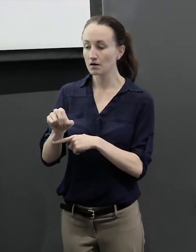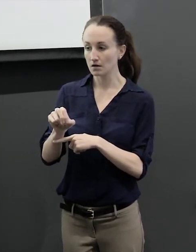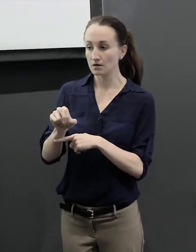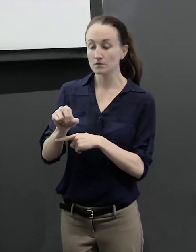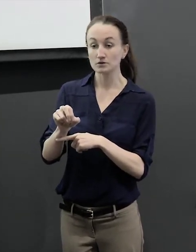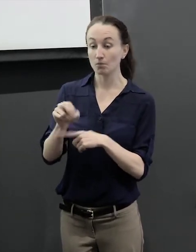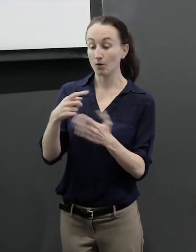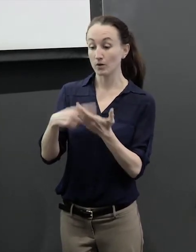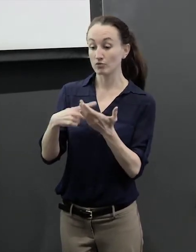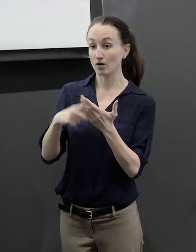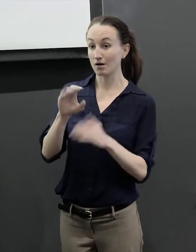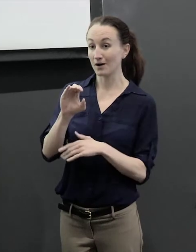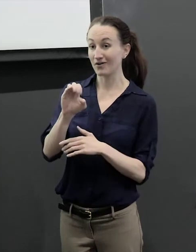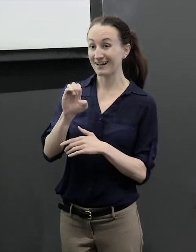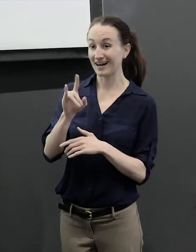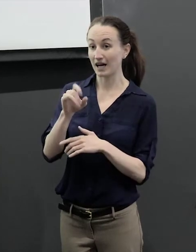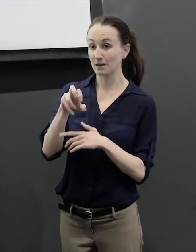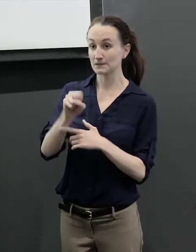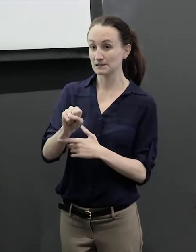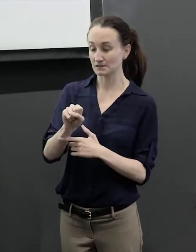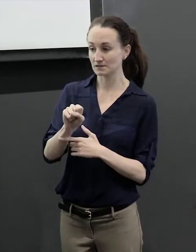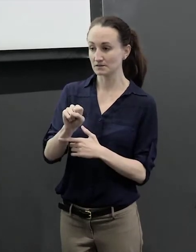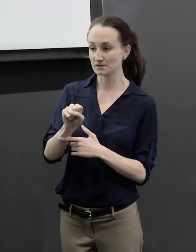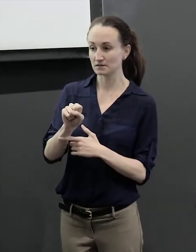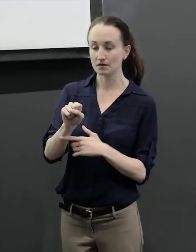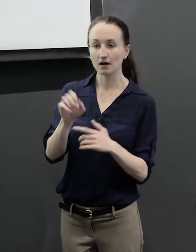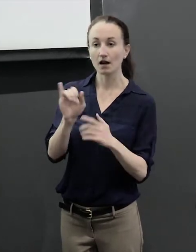so the case that we really,